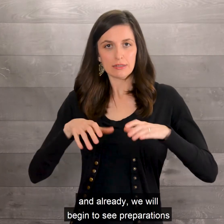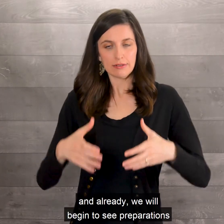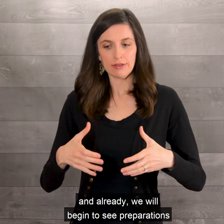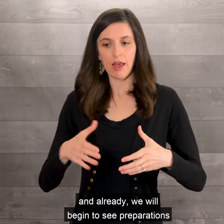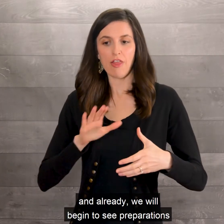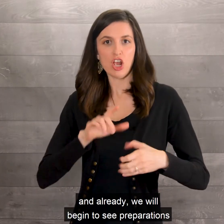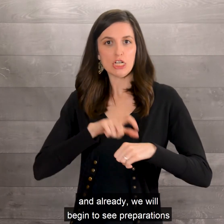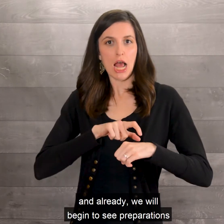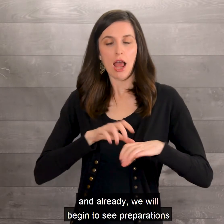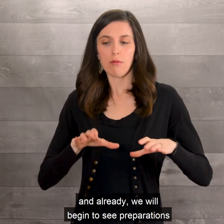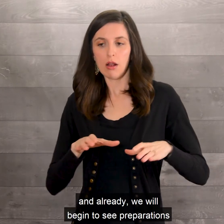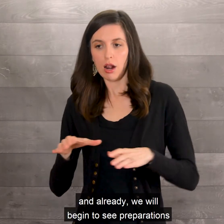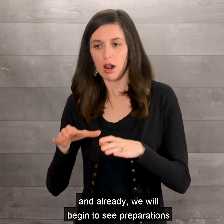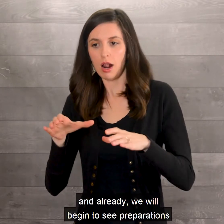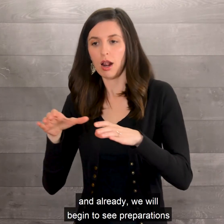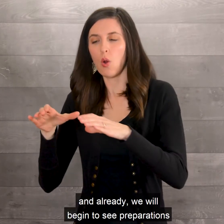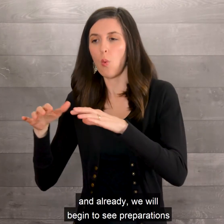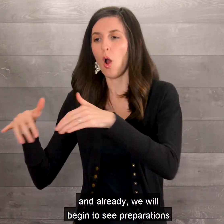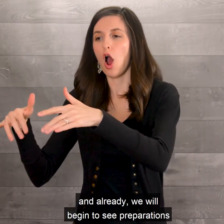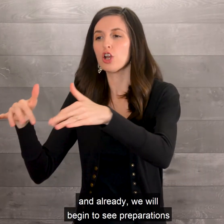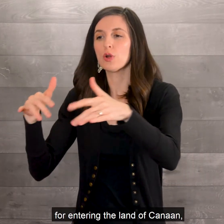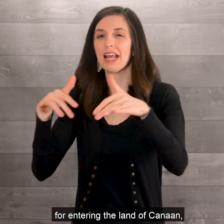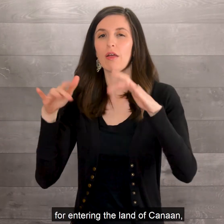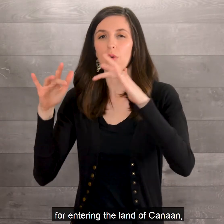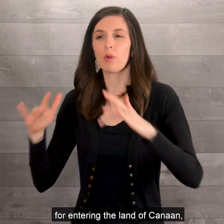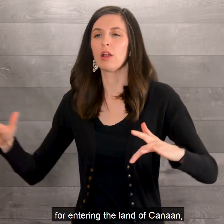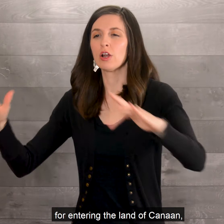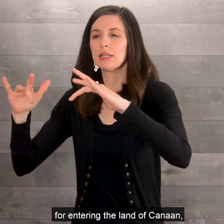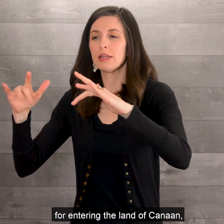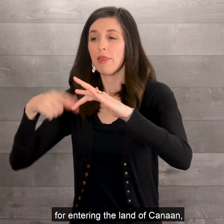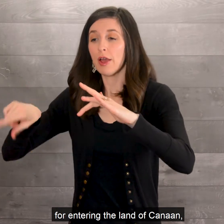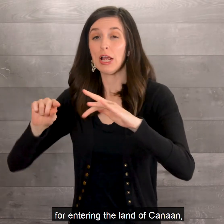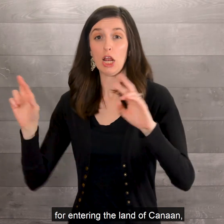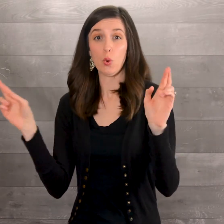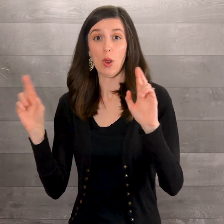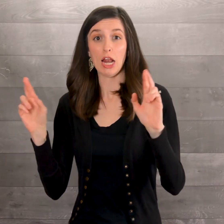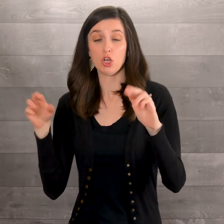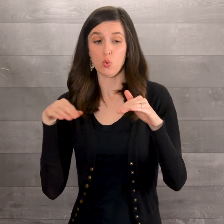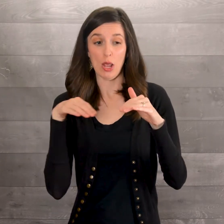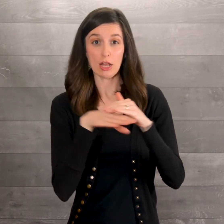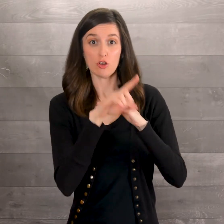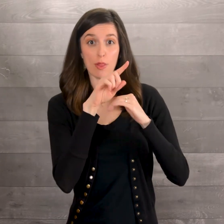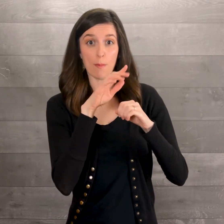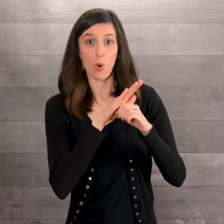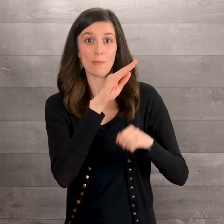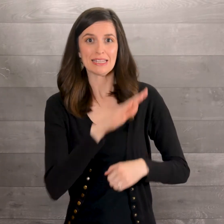And already we will begin to see preparations for entering the land of Canaan.